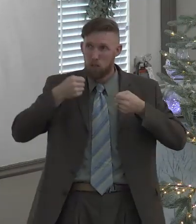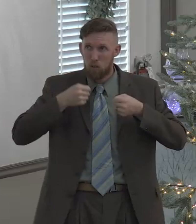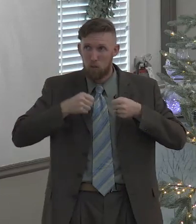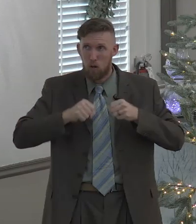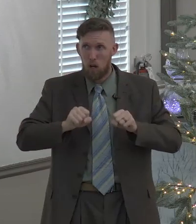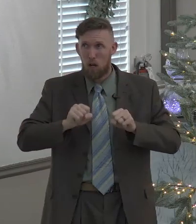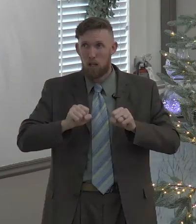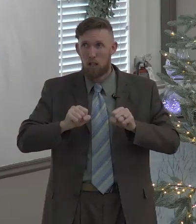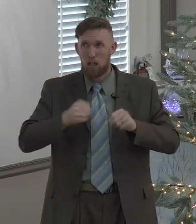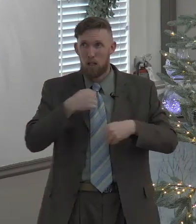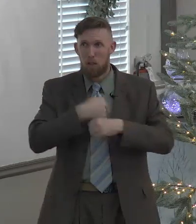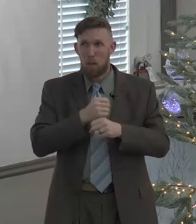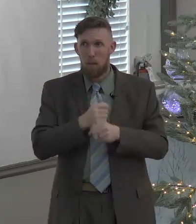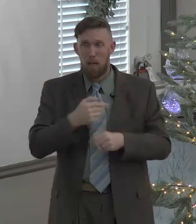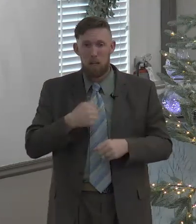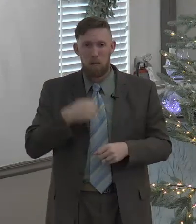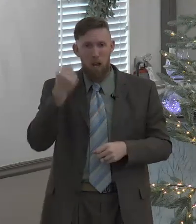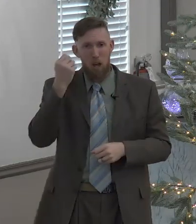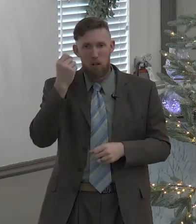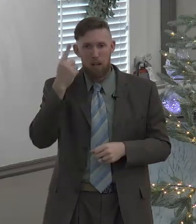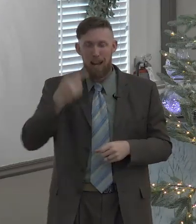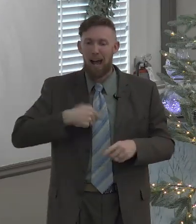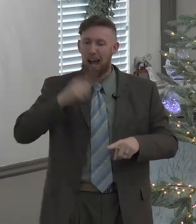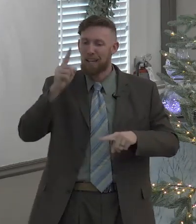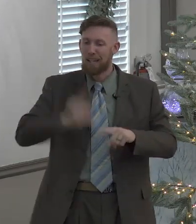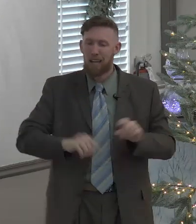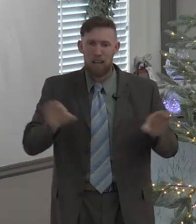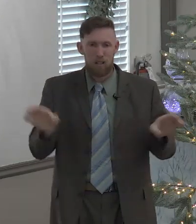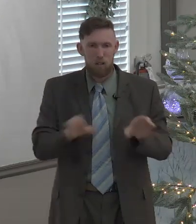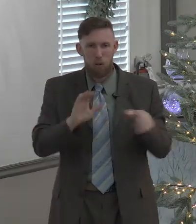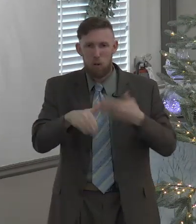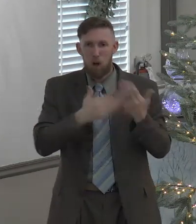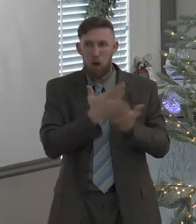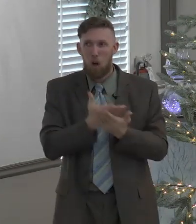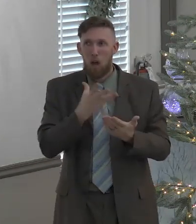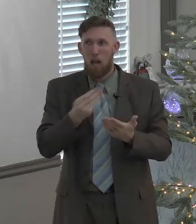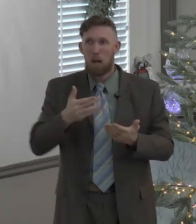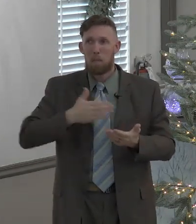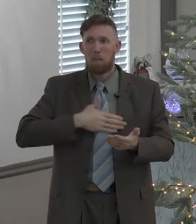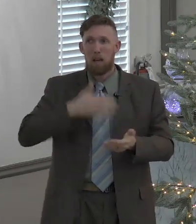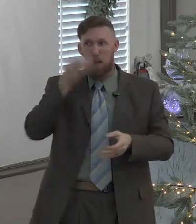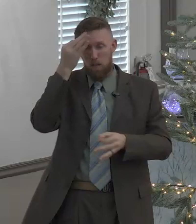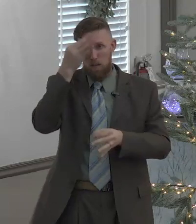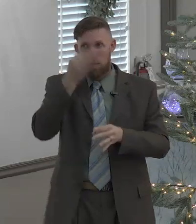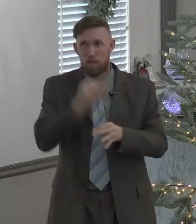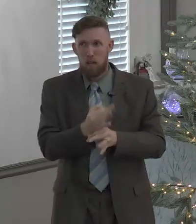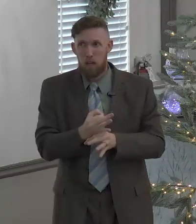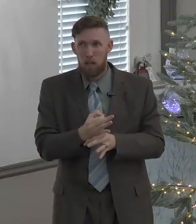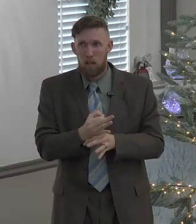what he is trying to do is he's trying to bring me to the end of myself.